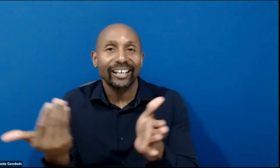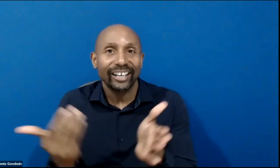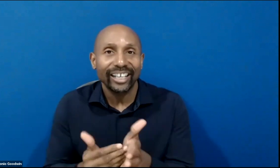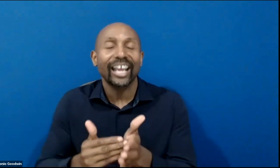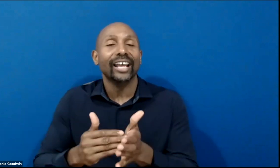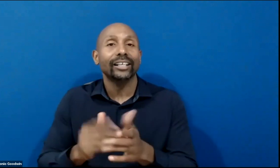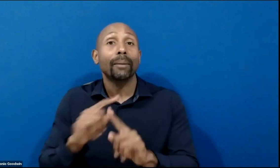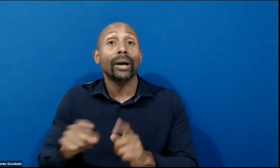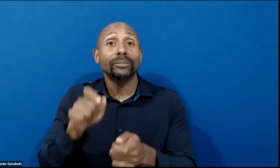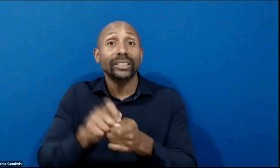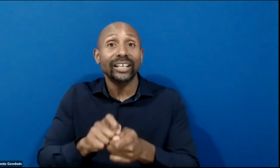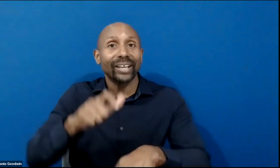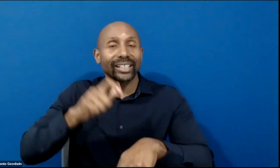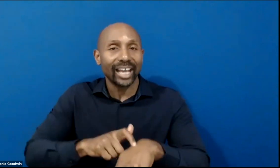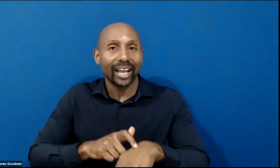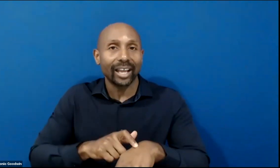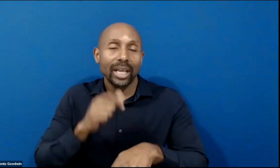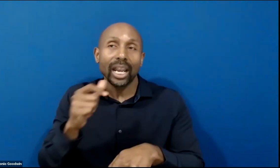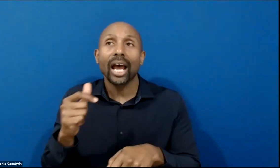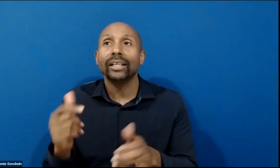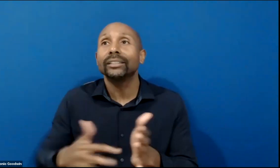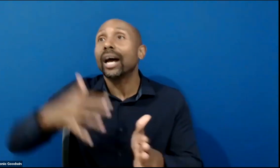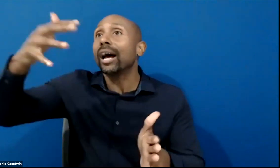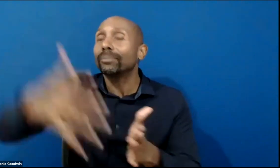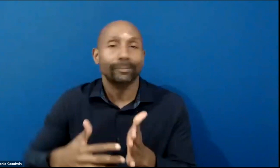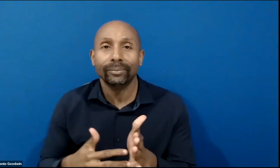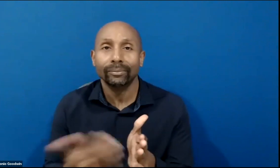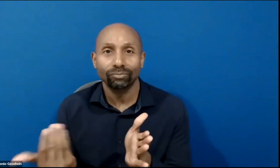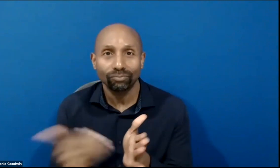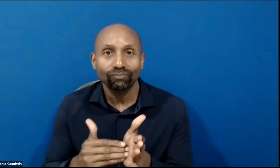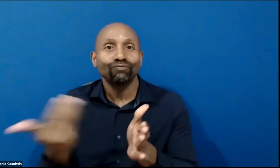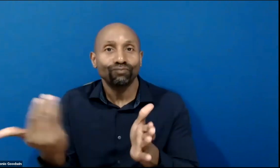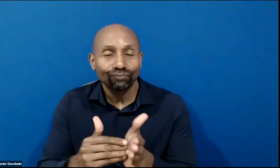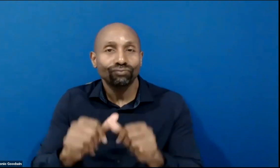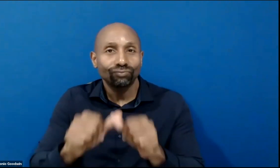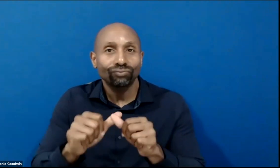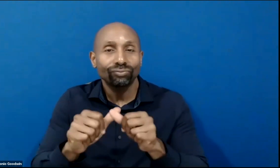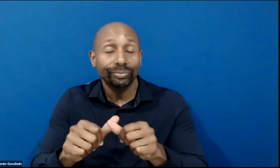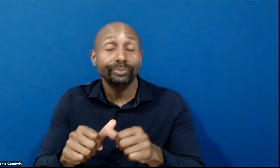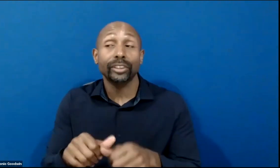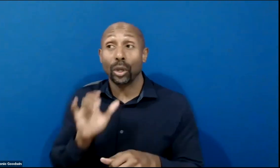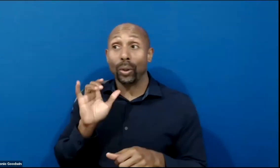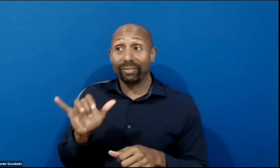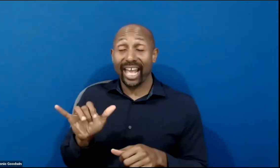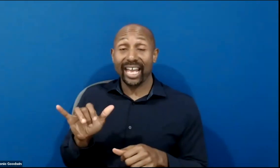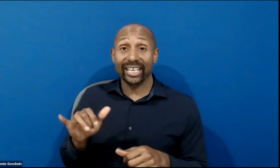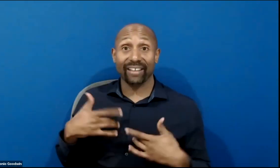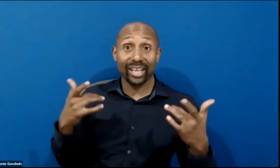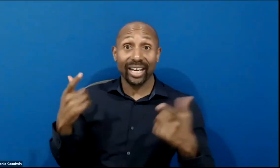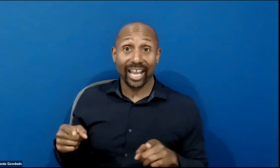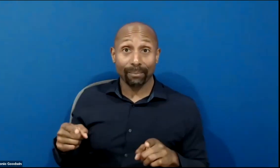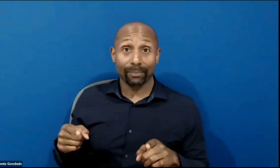full moon, what the youth said is, we want to be present on the block at night